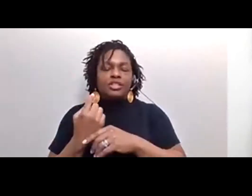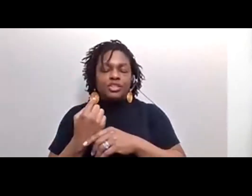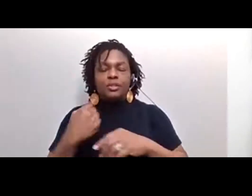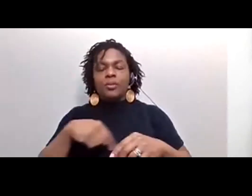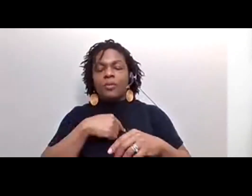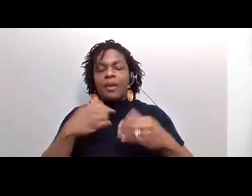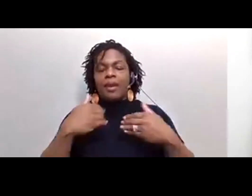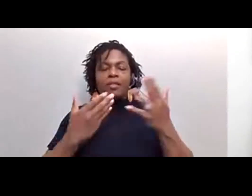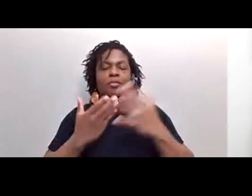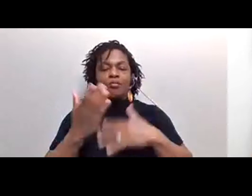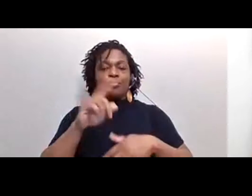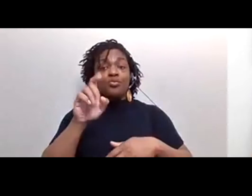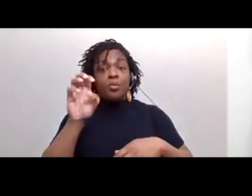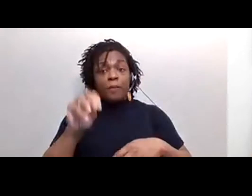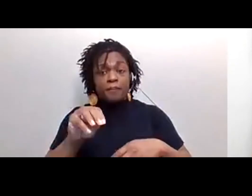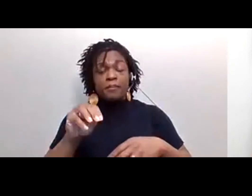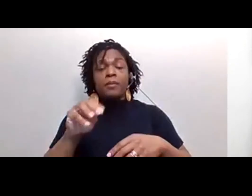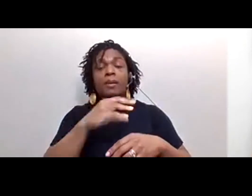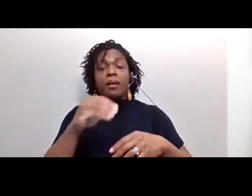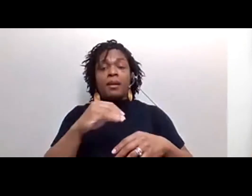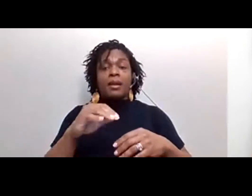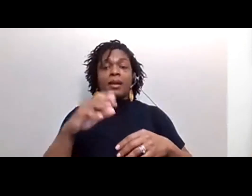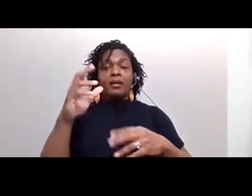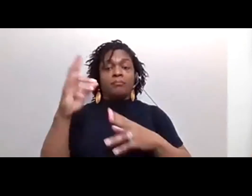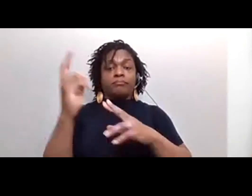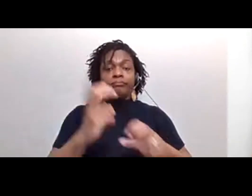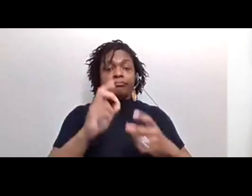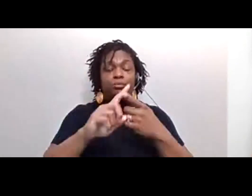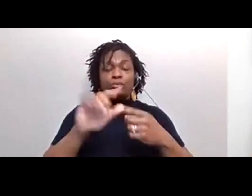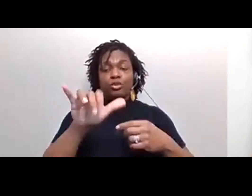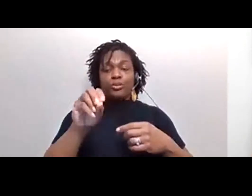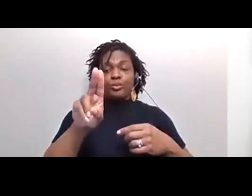through Zoom as well as streaming on our YouTube channel.